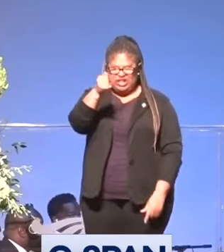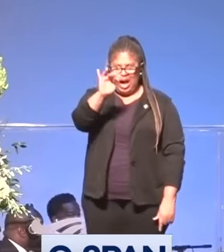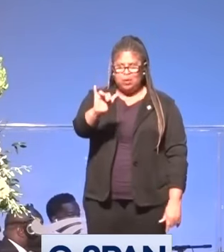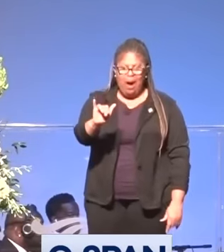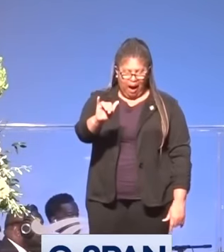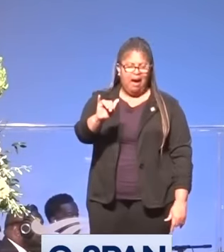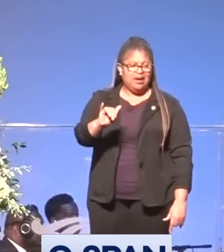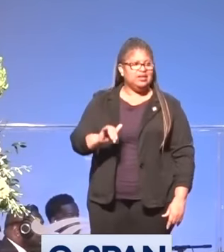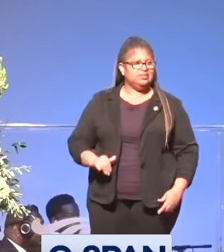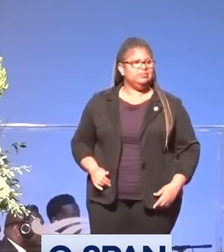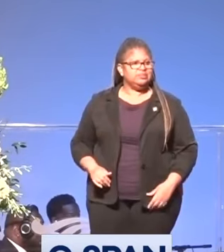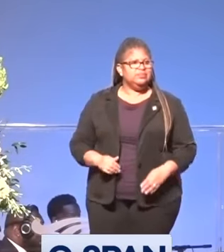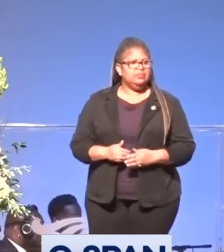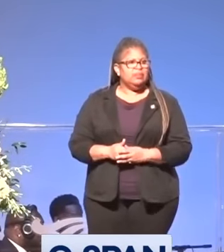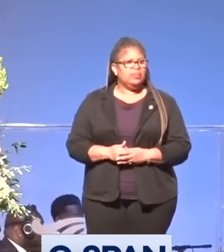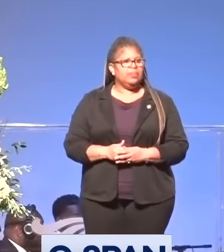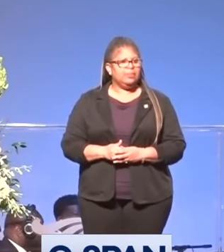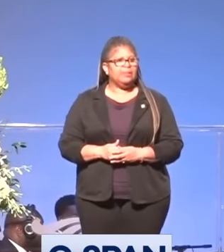Stand up.